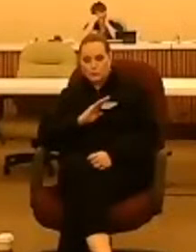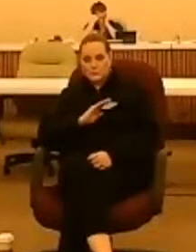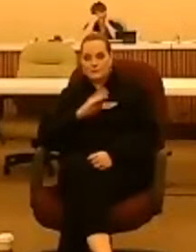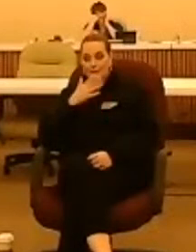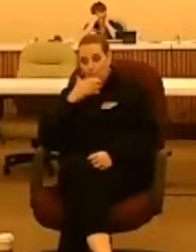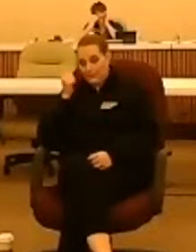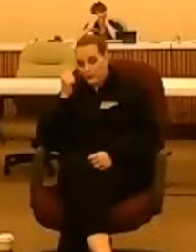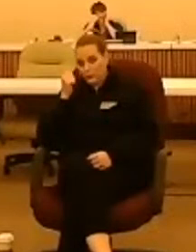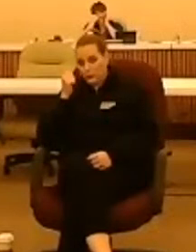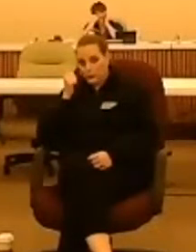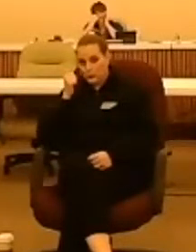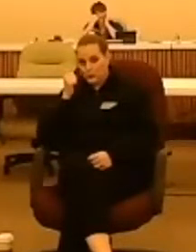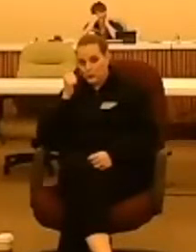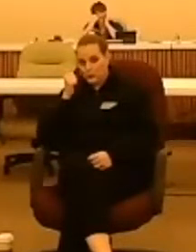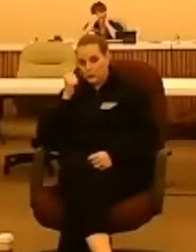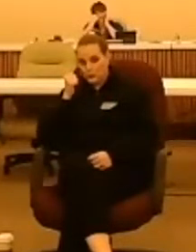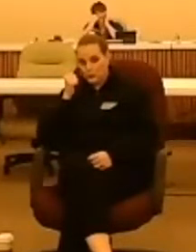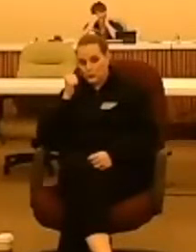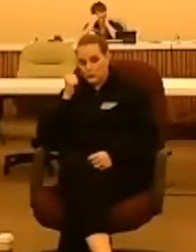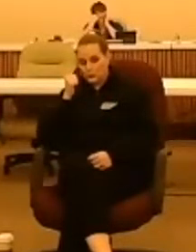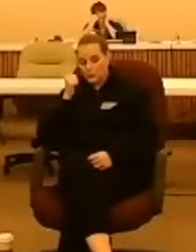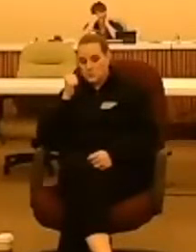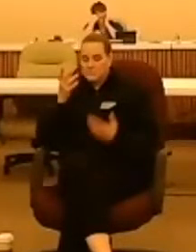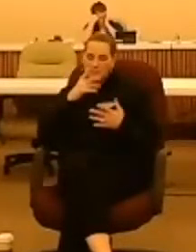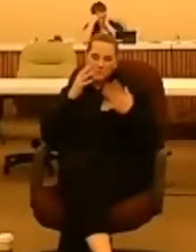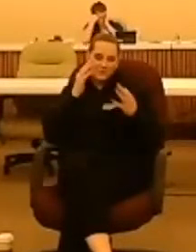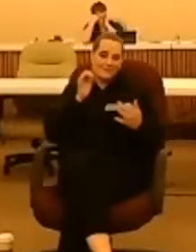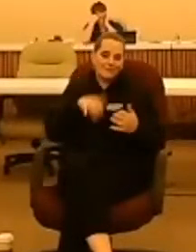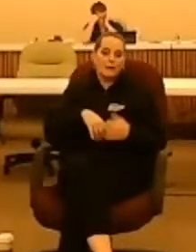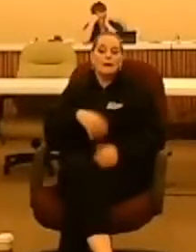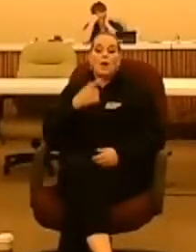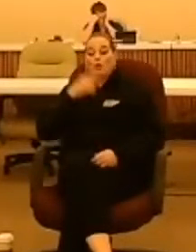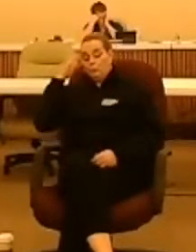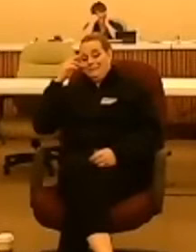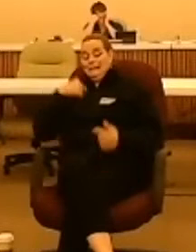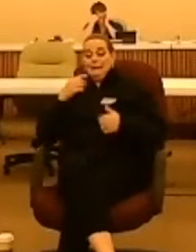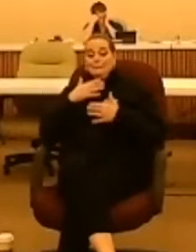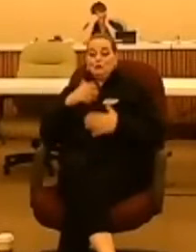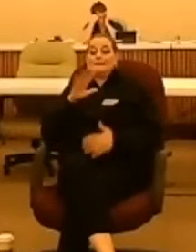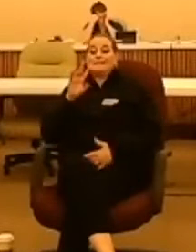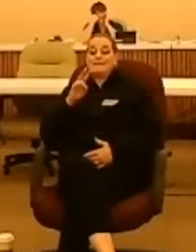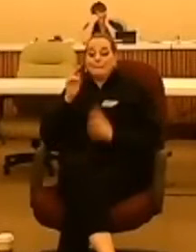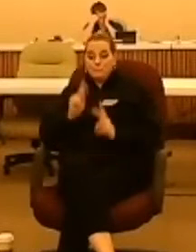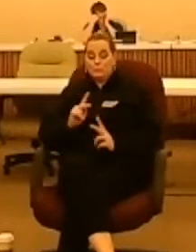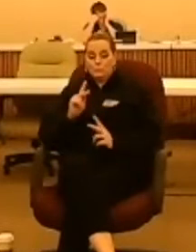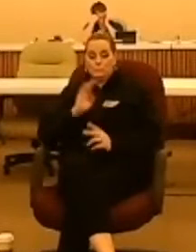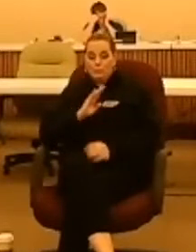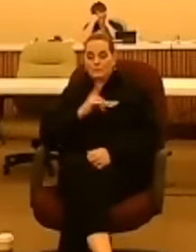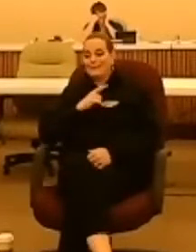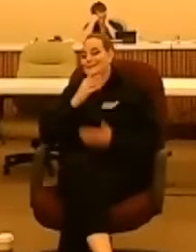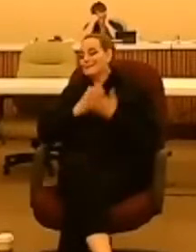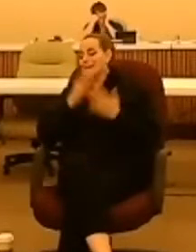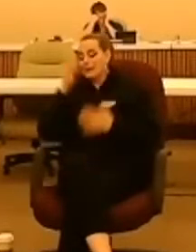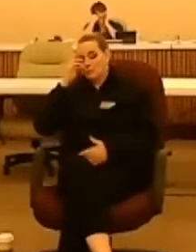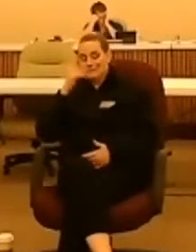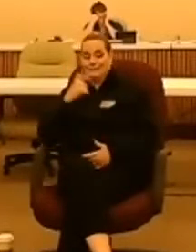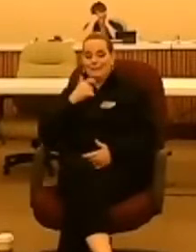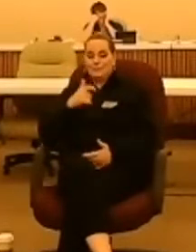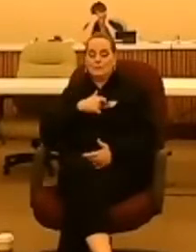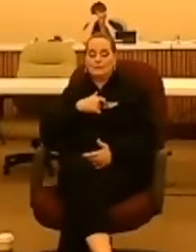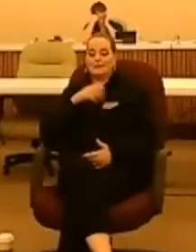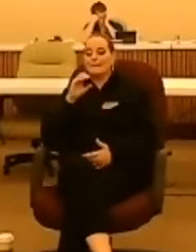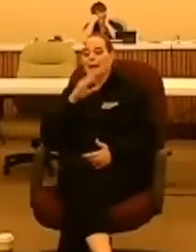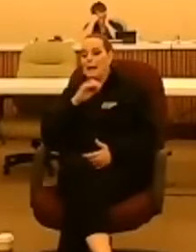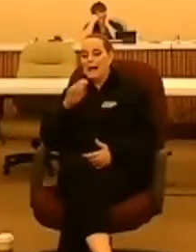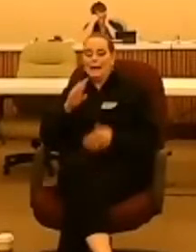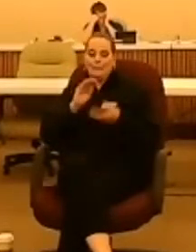better, then they may go that way. The reason I'm suggesting a 7-person board is the same reason I would suggest an odd numbered